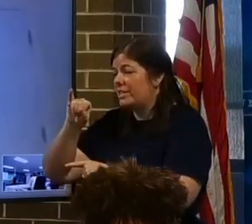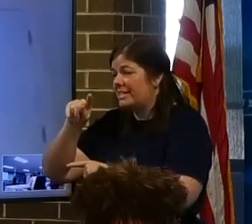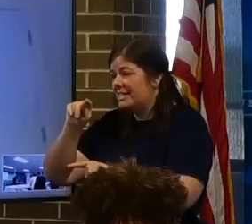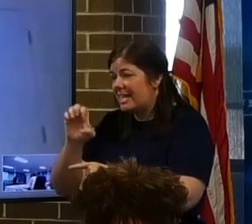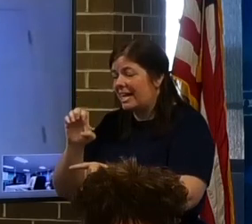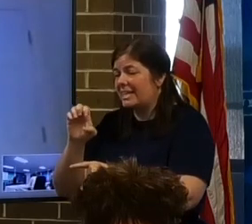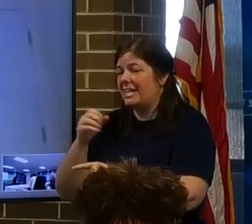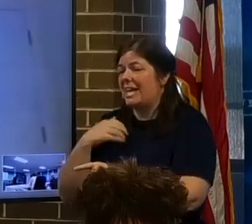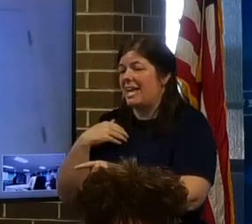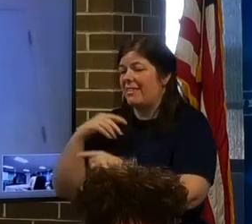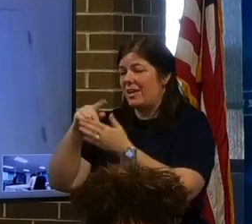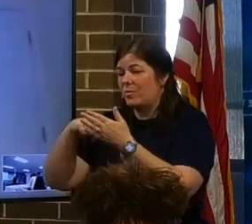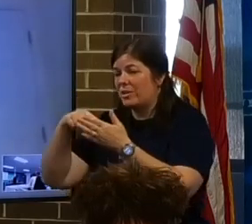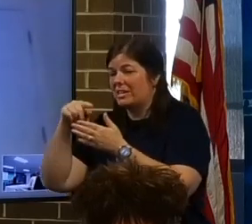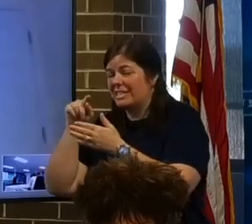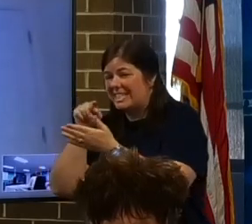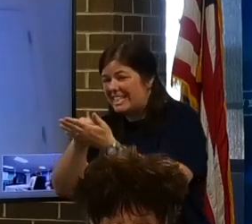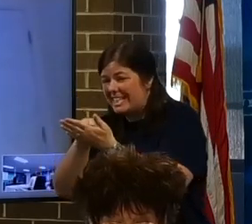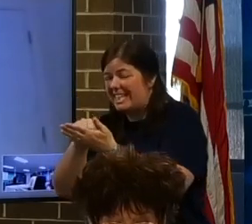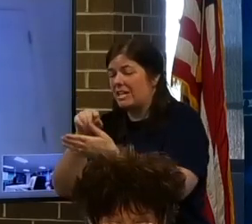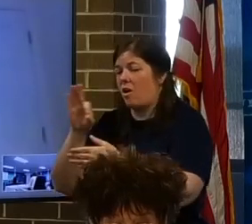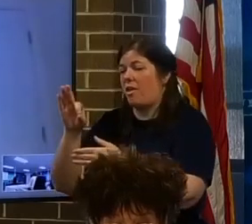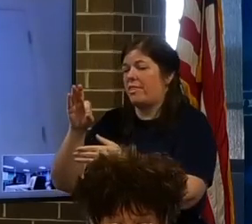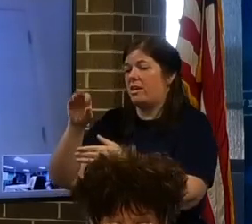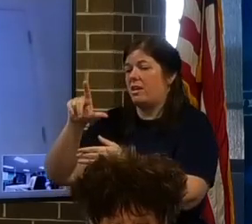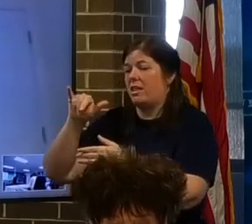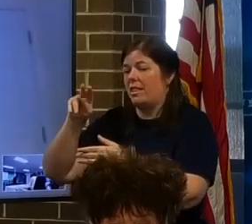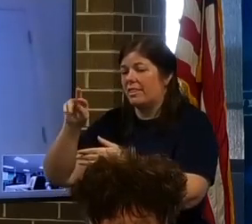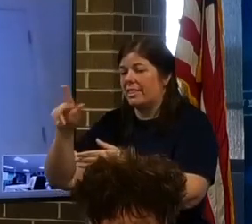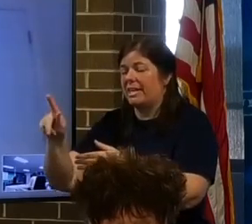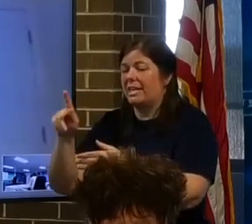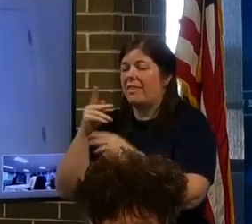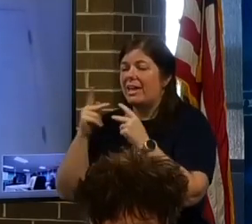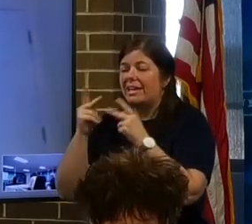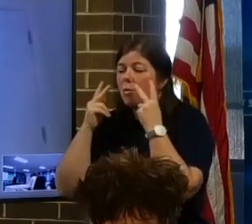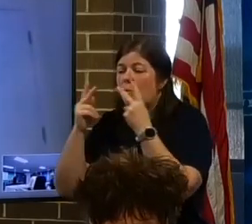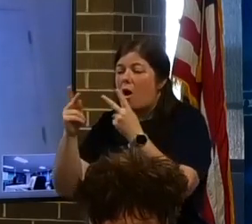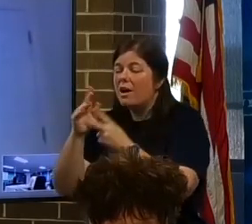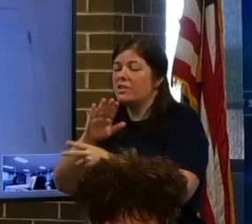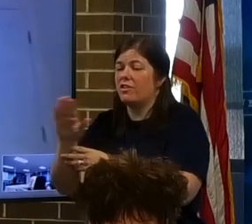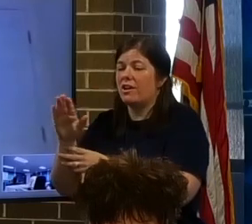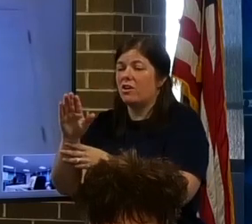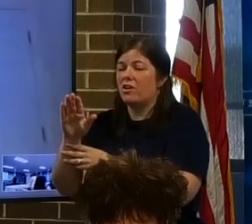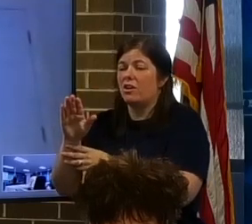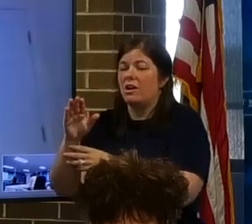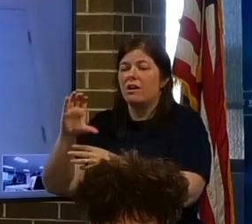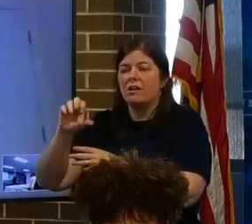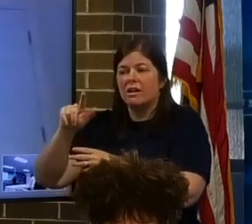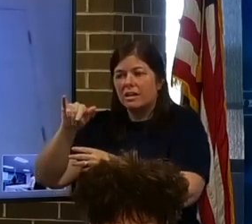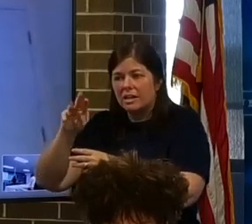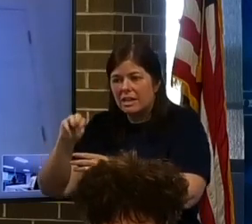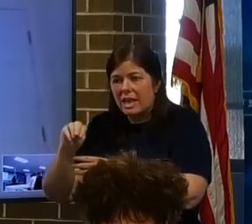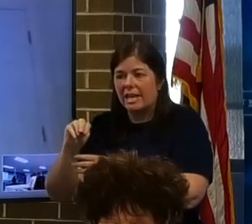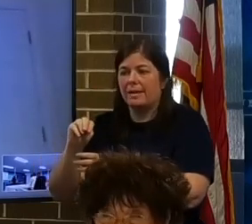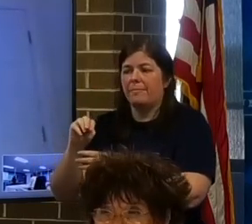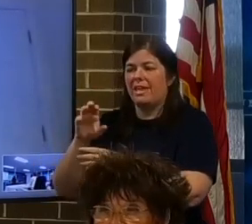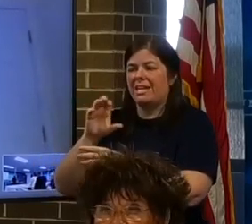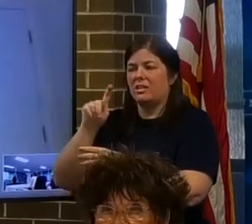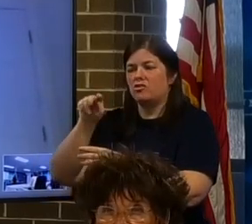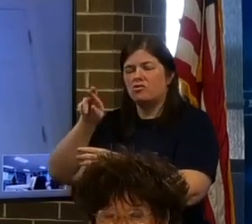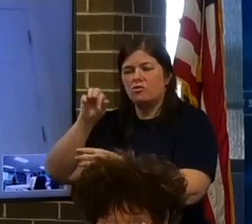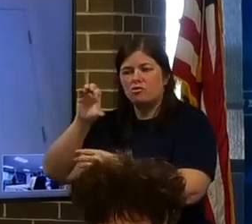at labor.alabama.gov, and they can watch again their claim after they process it, start all the way to the